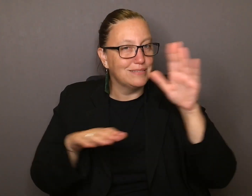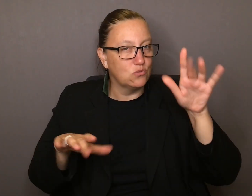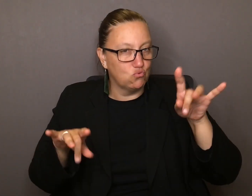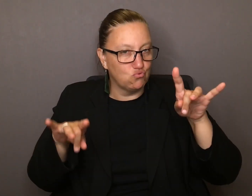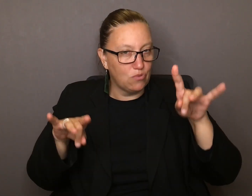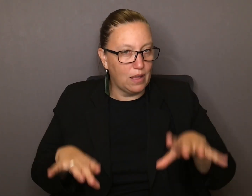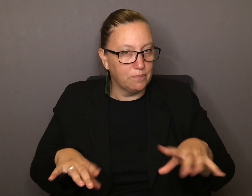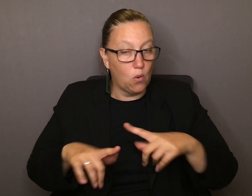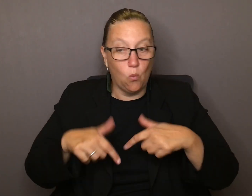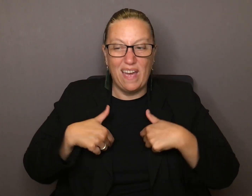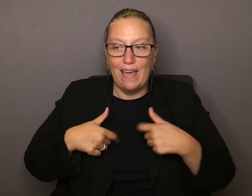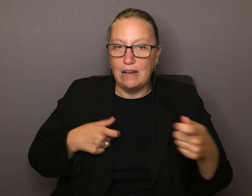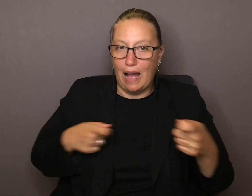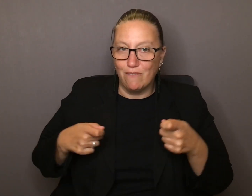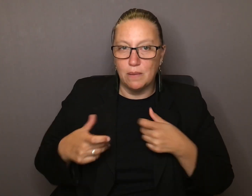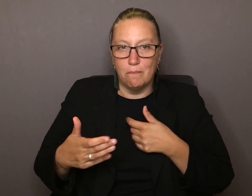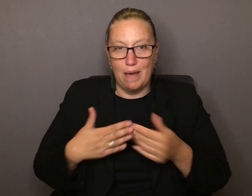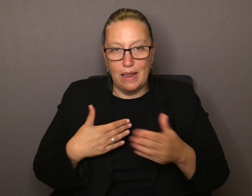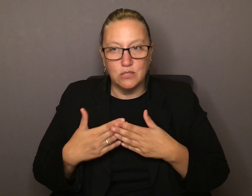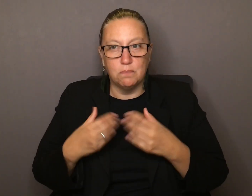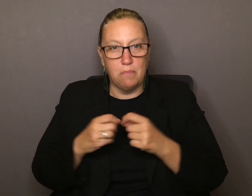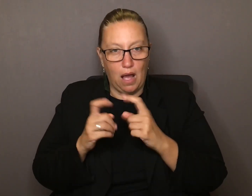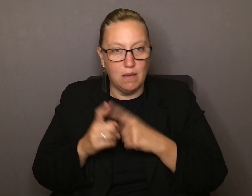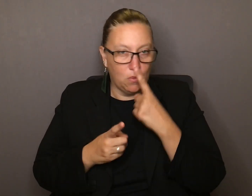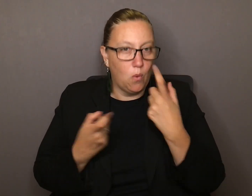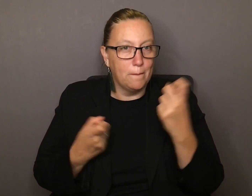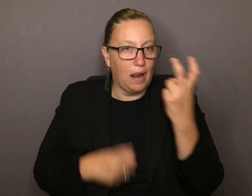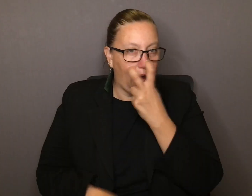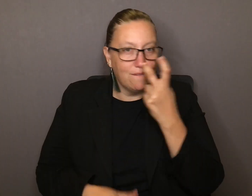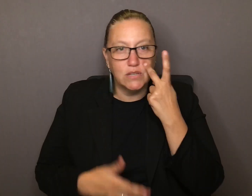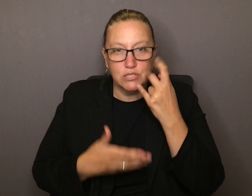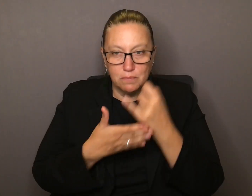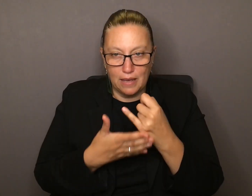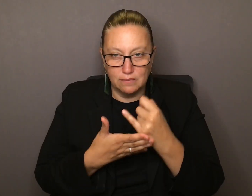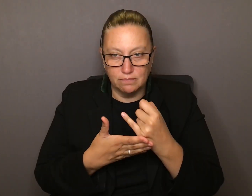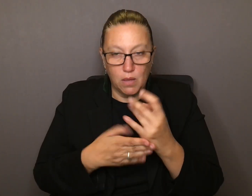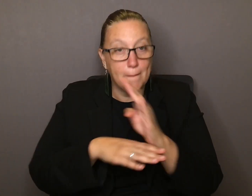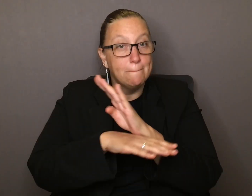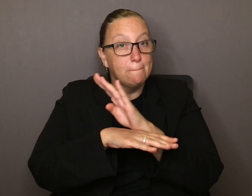blind and vision impaired. All of our board and most of our staff have lived experience, myself included.